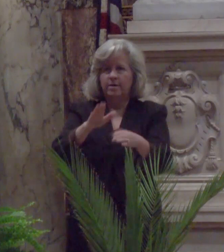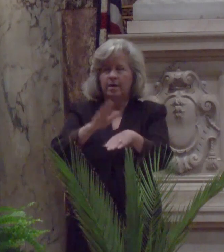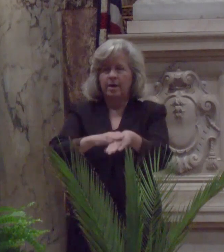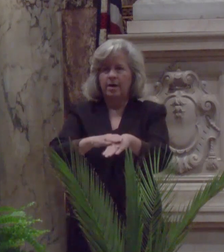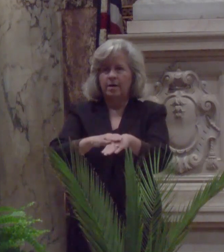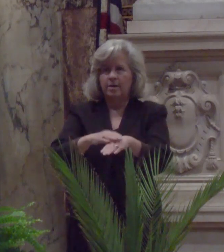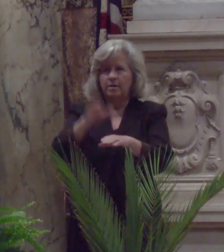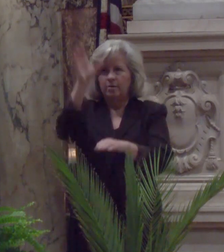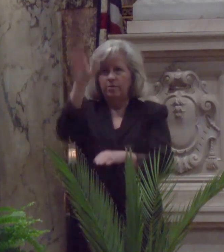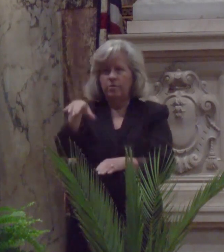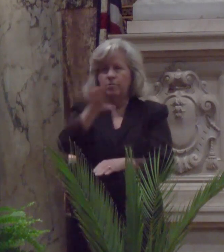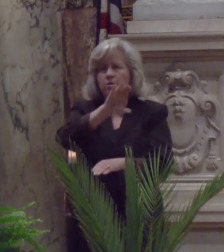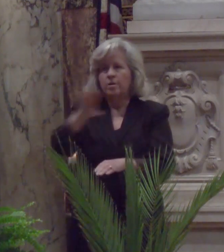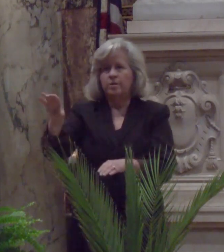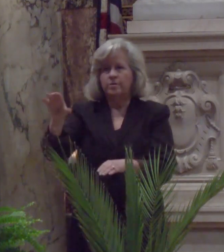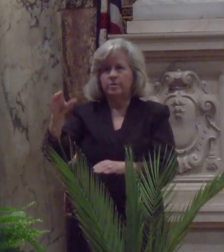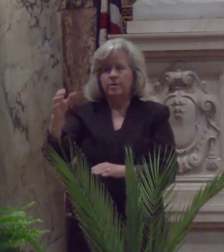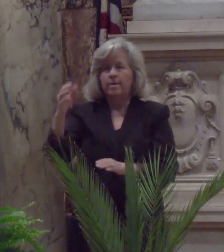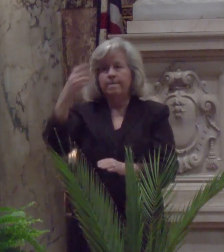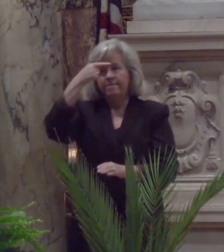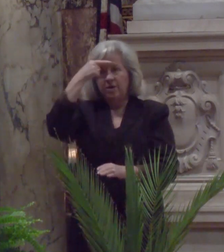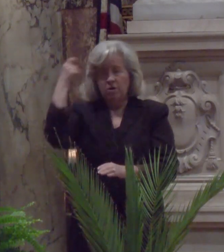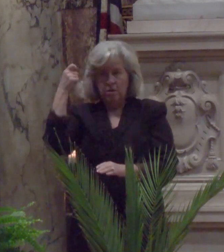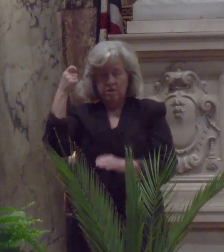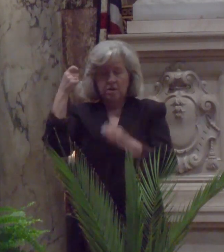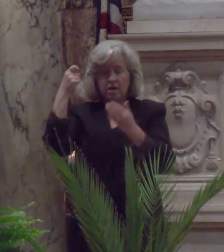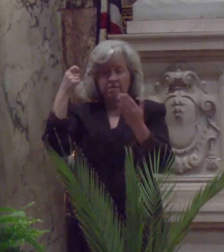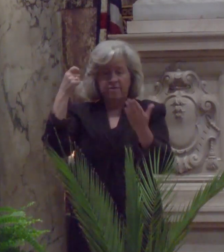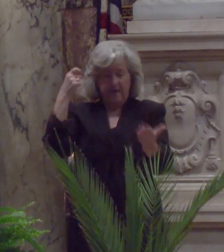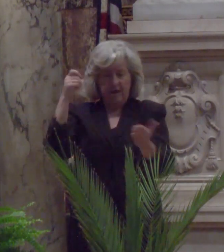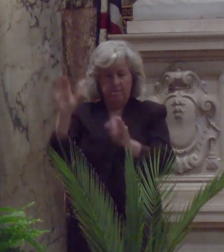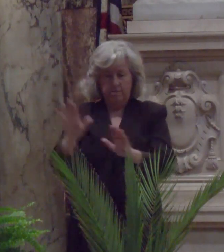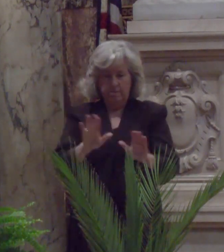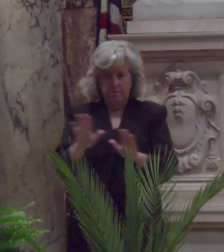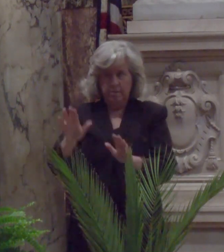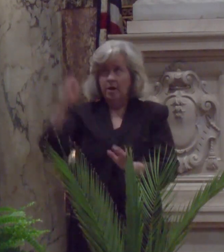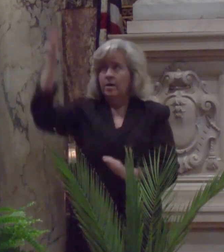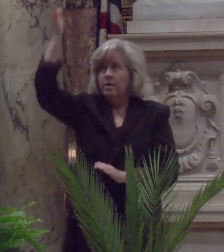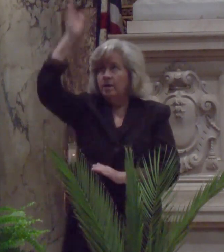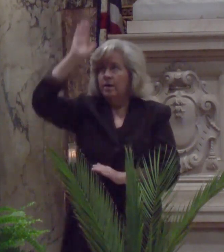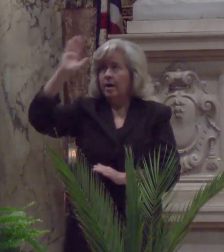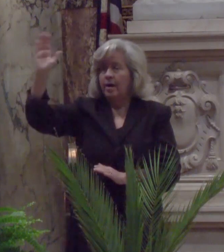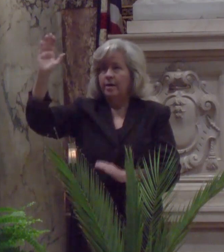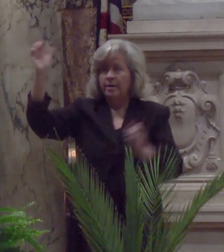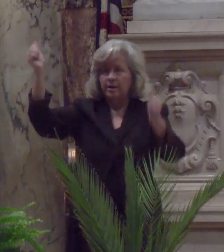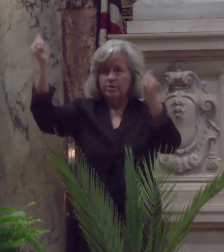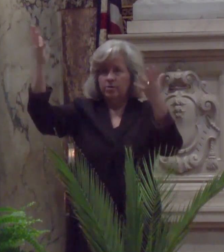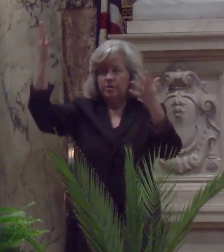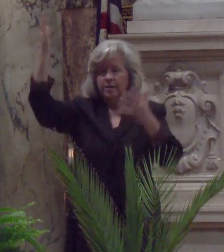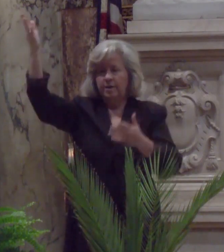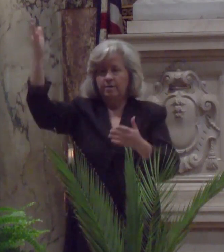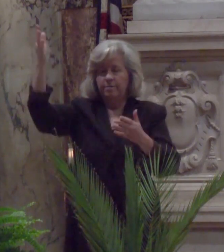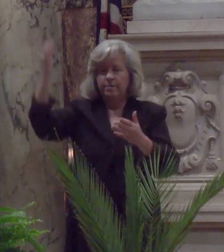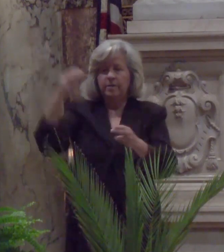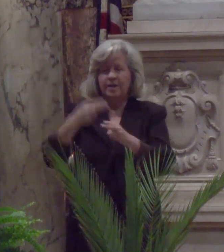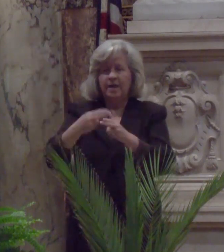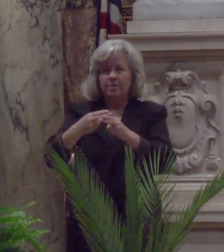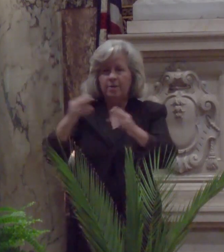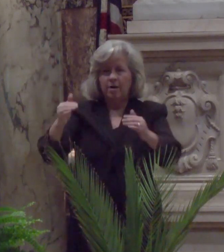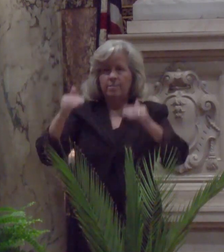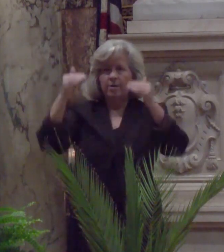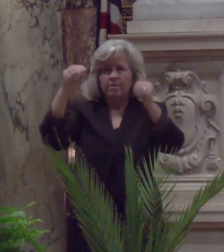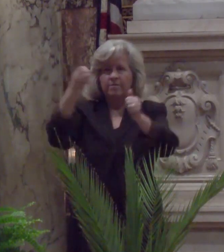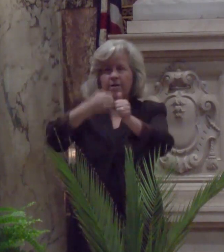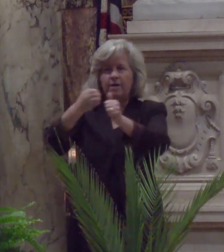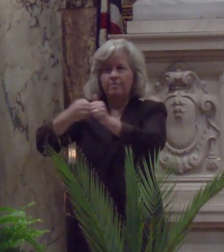of this, God greatly exalted him and bestowed on him the name which is above every name, that